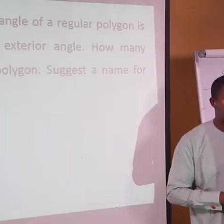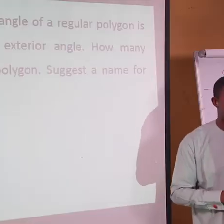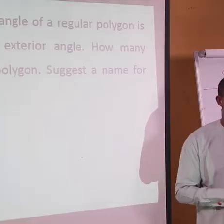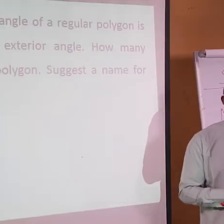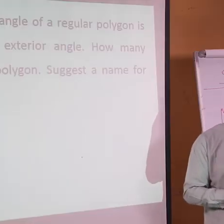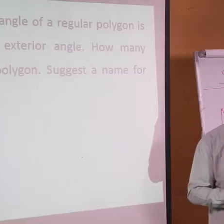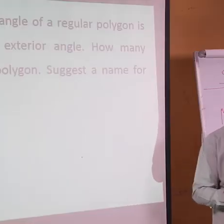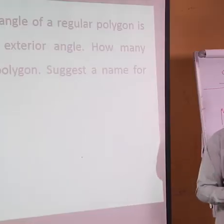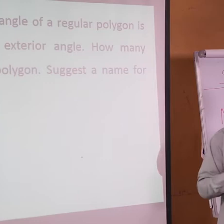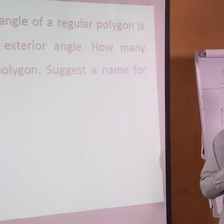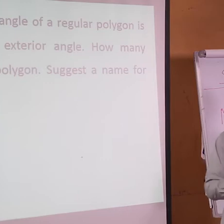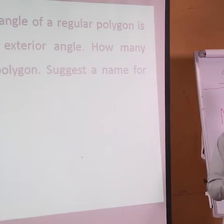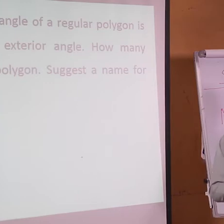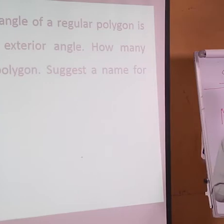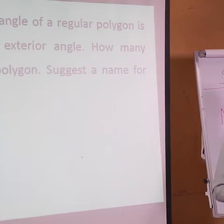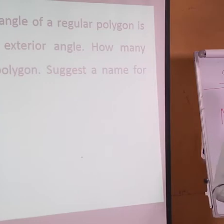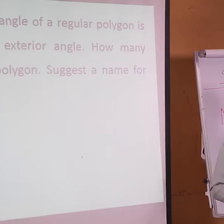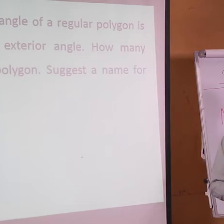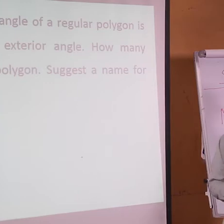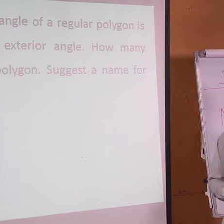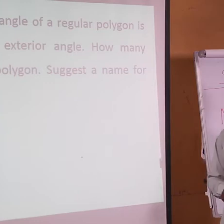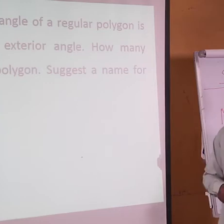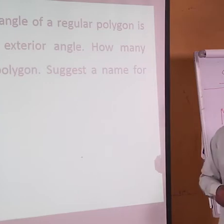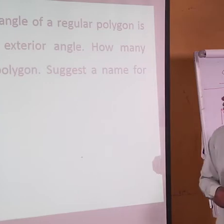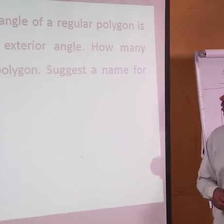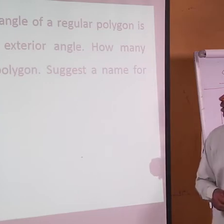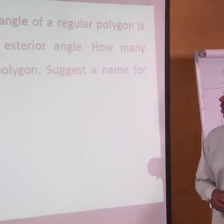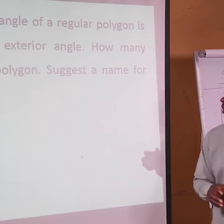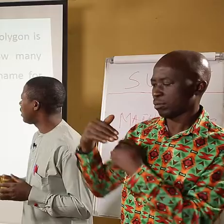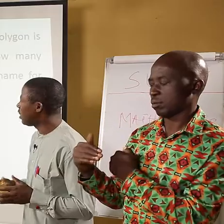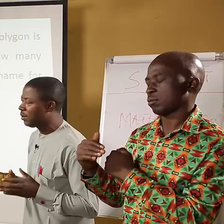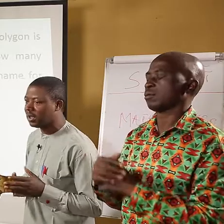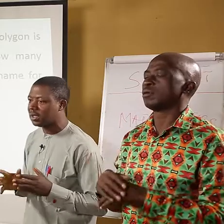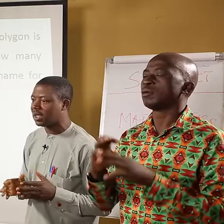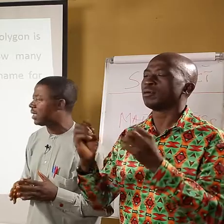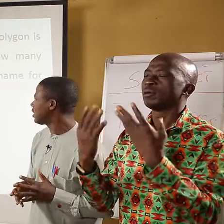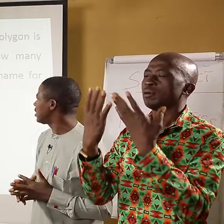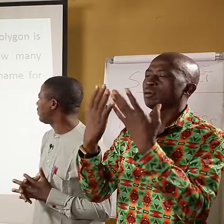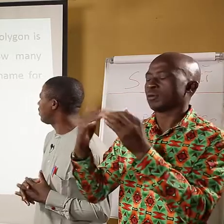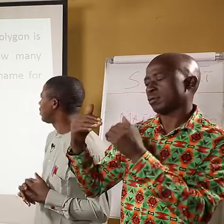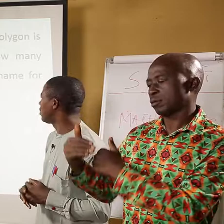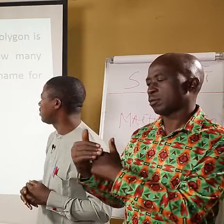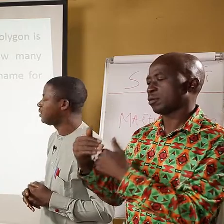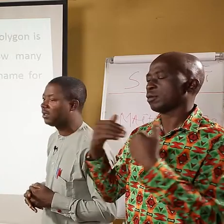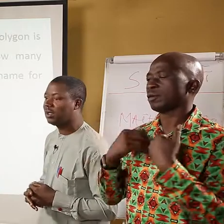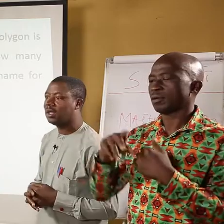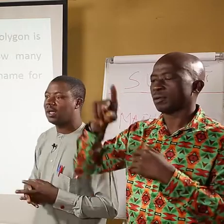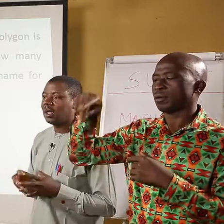interior angle of a polygon is 5 times the exterior angle, how many sides has the